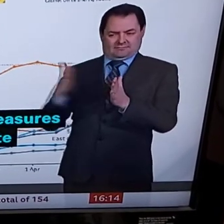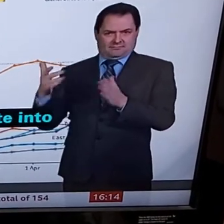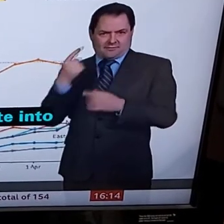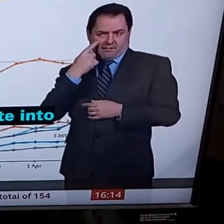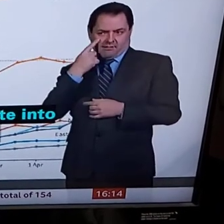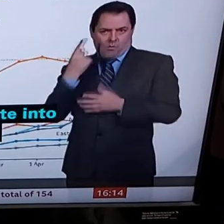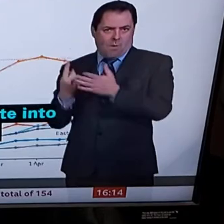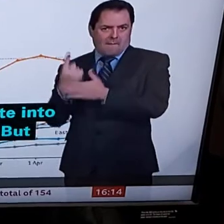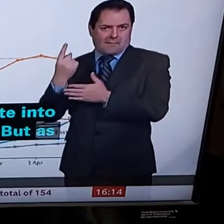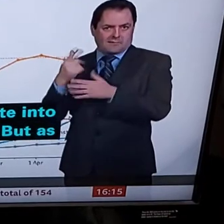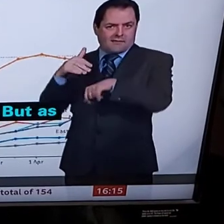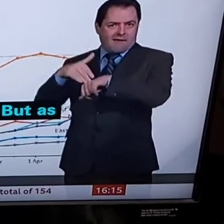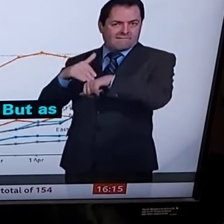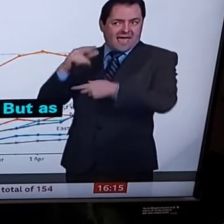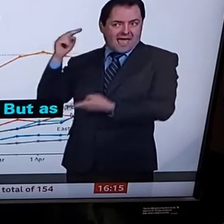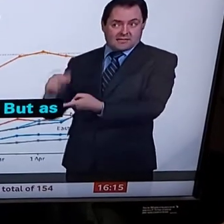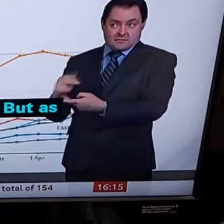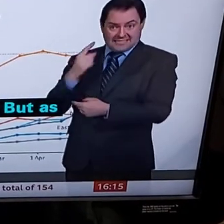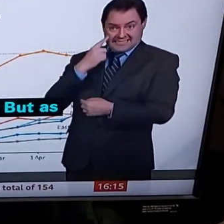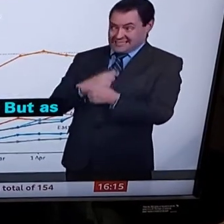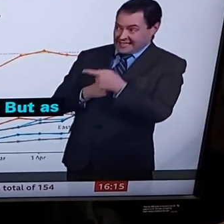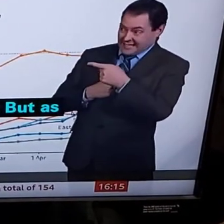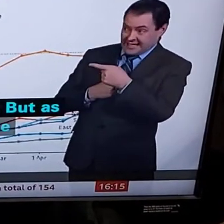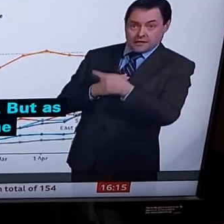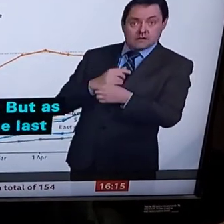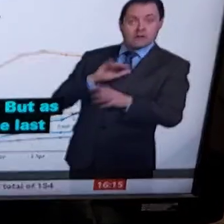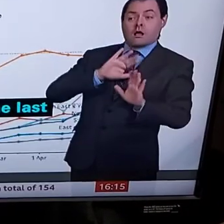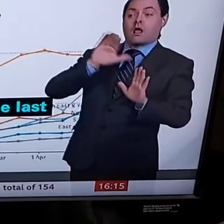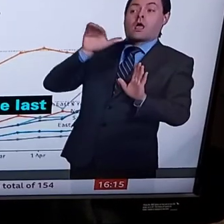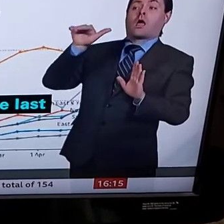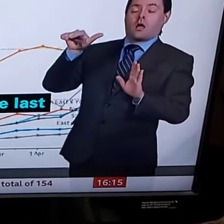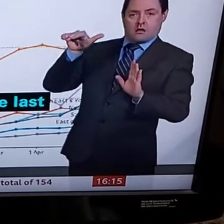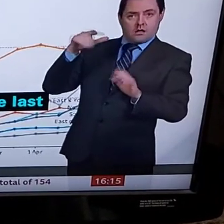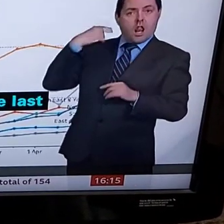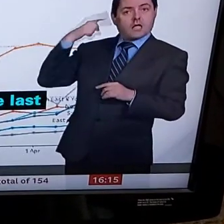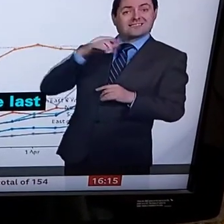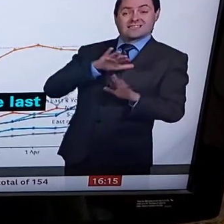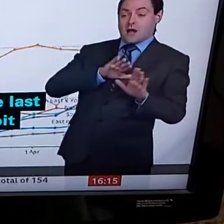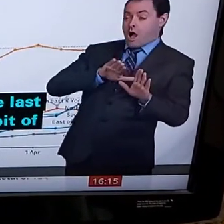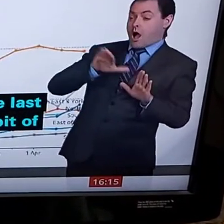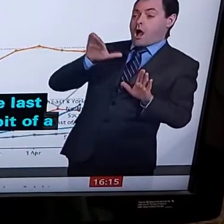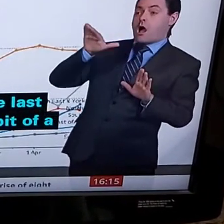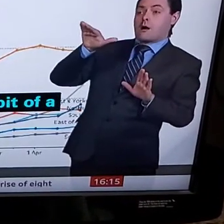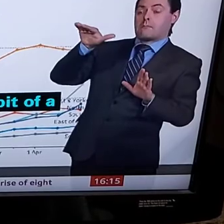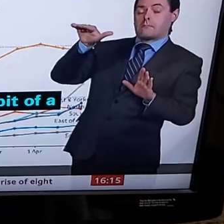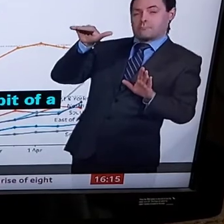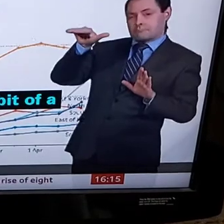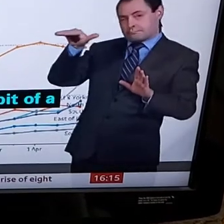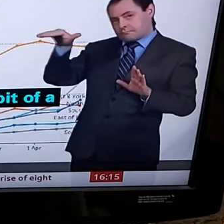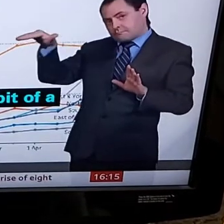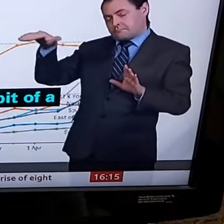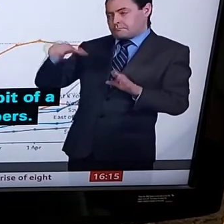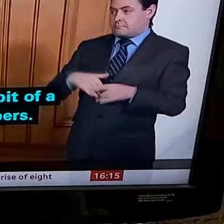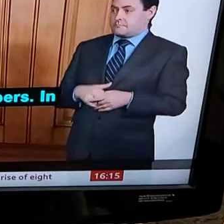few days, there has been a bit of a plateauing in terms of numbers. Now, in other parts of the country, as you've just